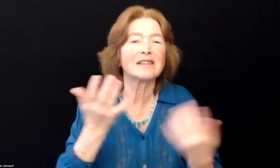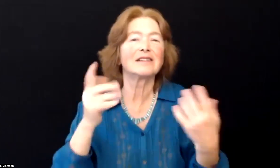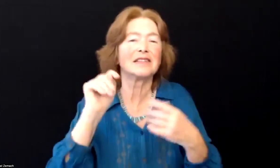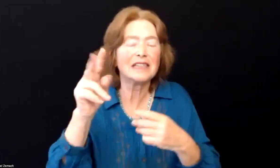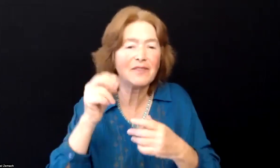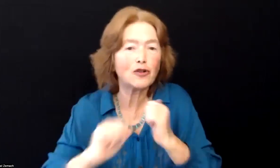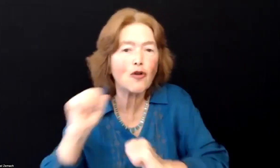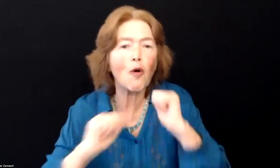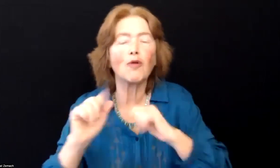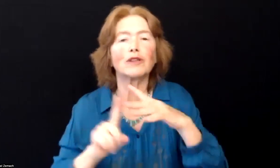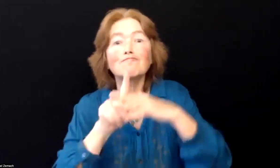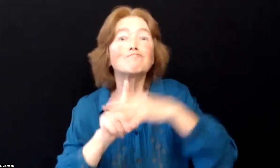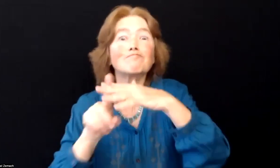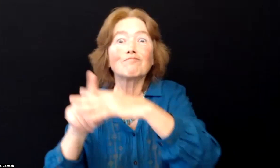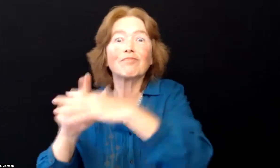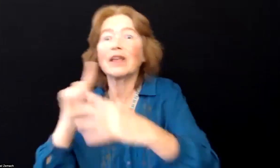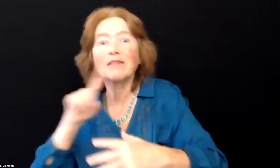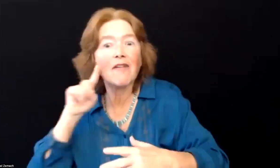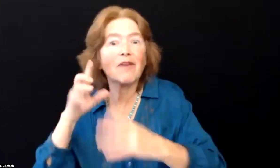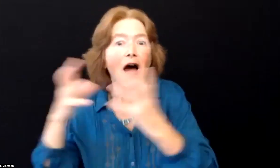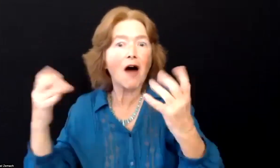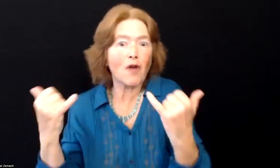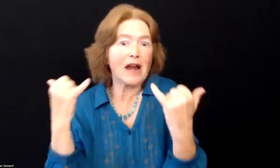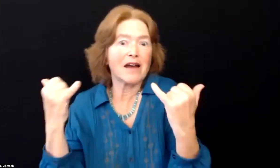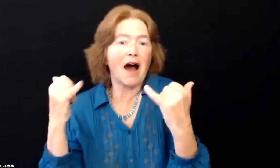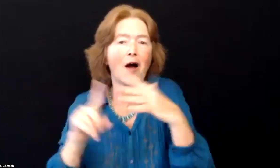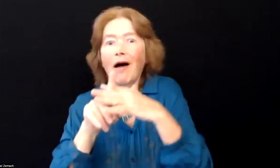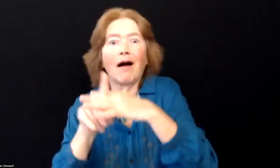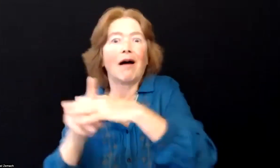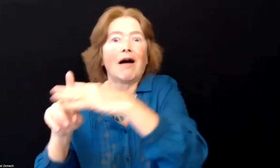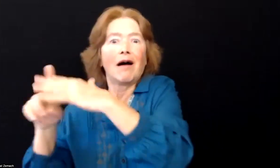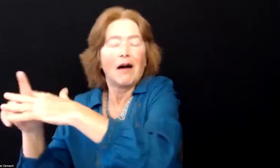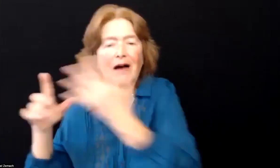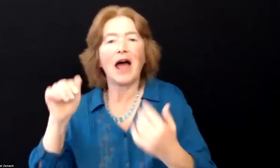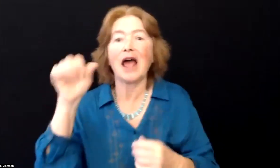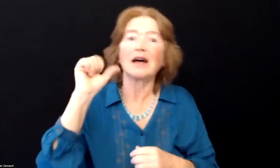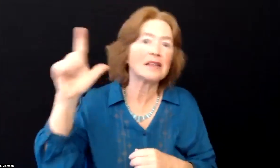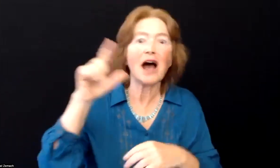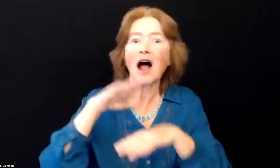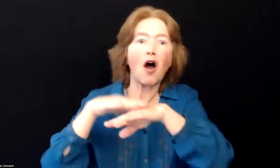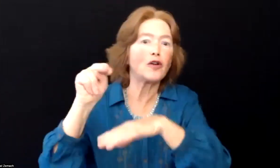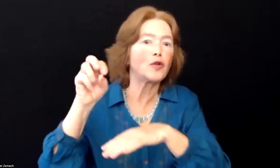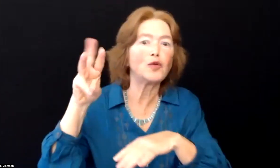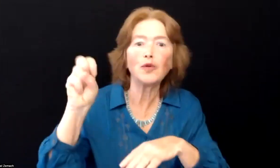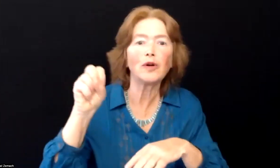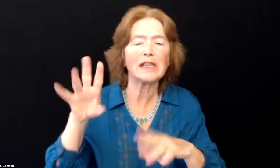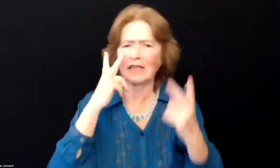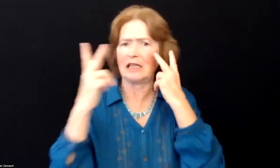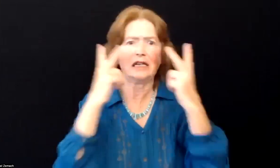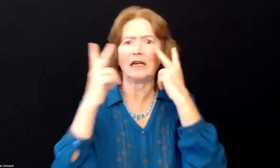they're seeing more positive deaf role models in media, and American Sign Language is in the news. It's much